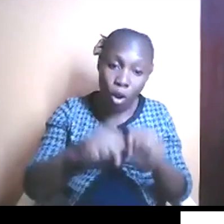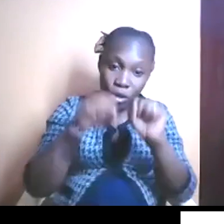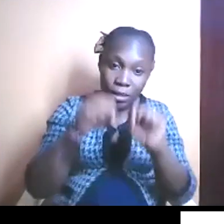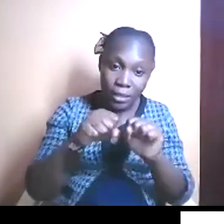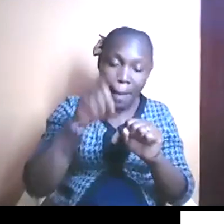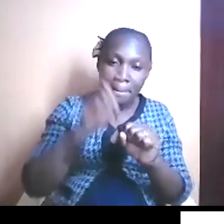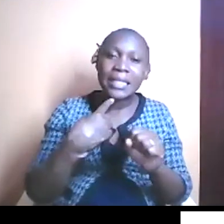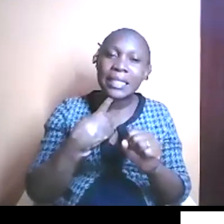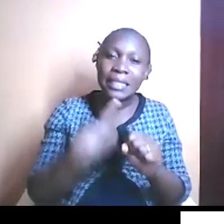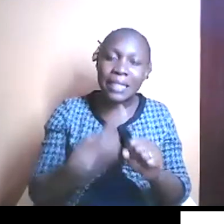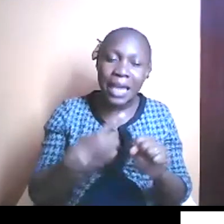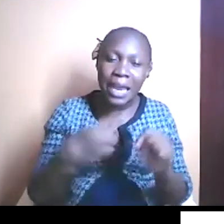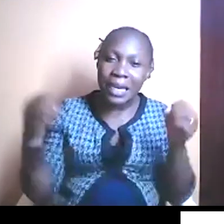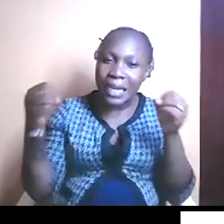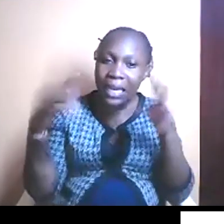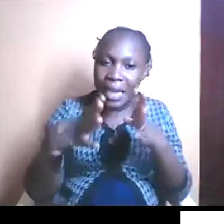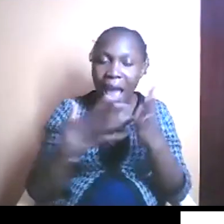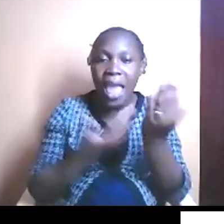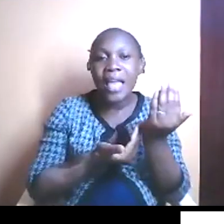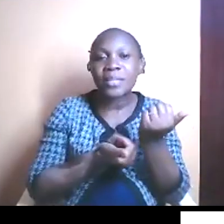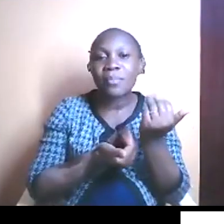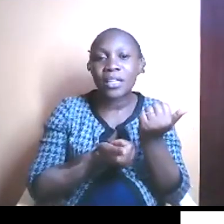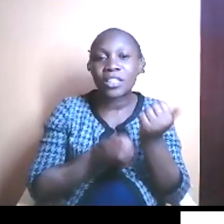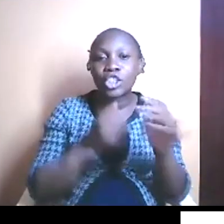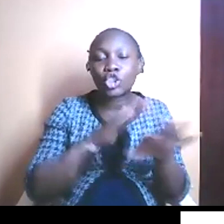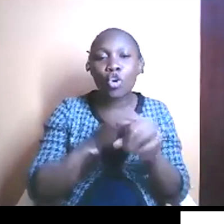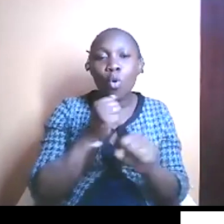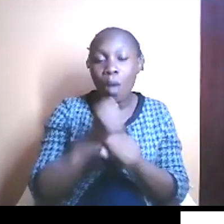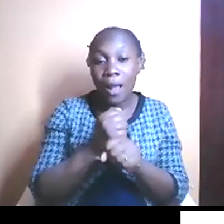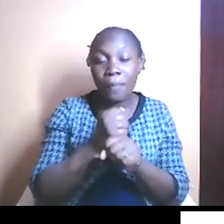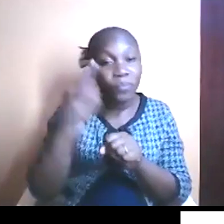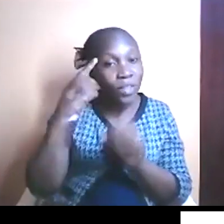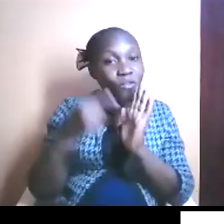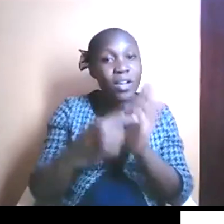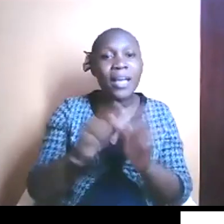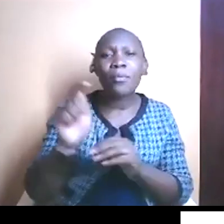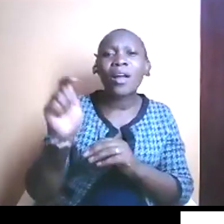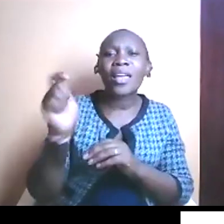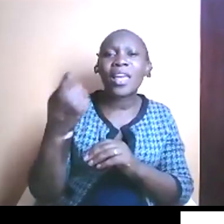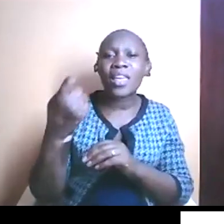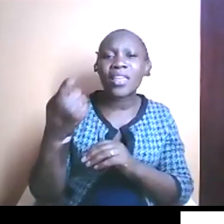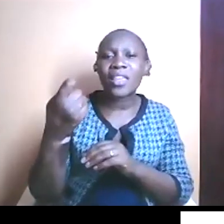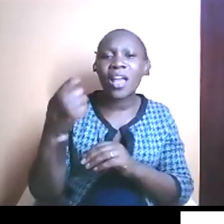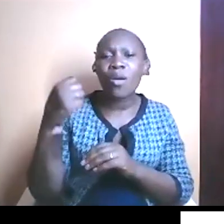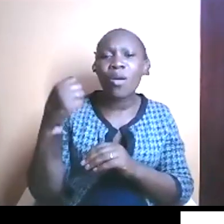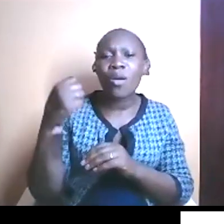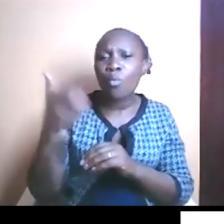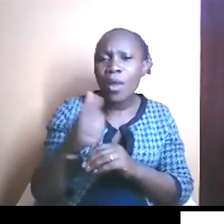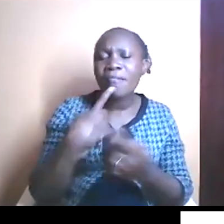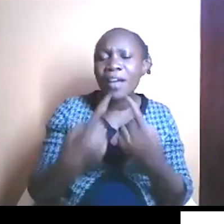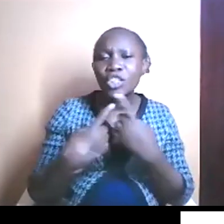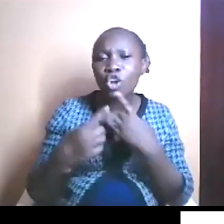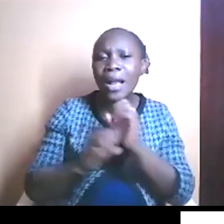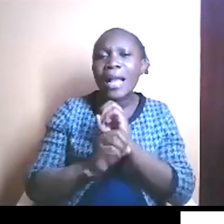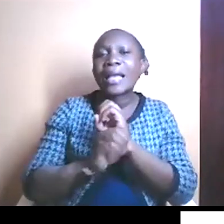expectations on performance. I know, like in Kenya, our culture is more salient. We don't like to speak explicitly about many things,